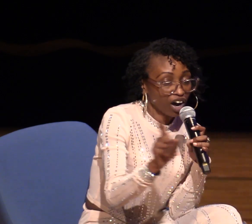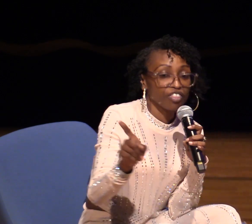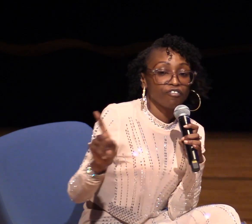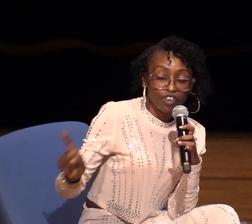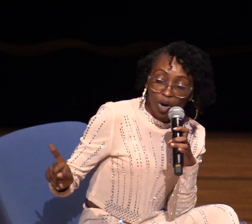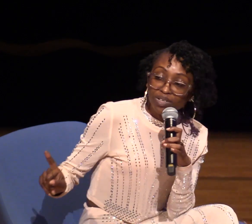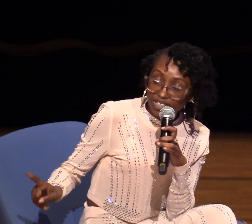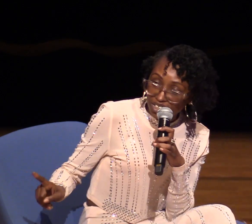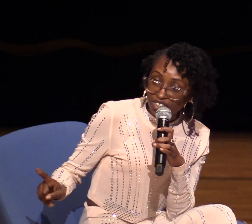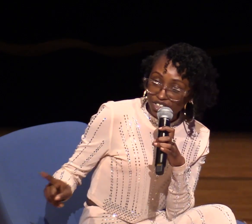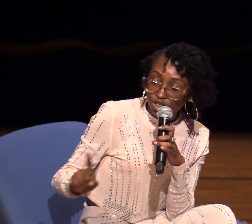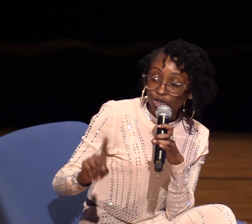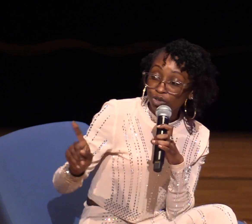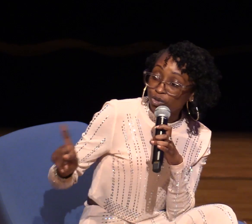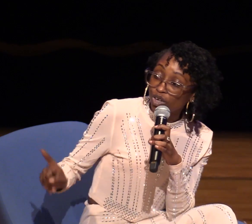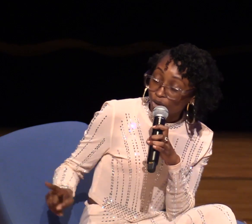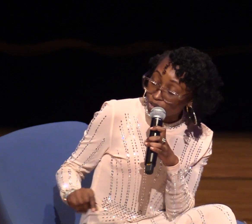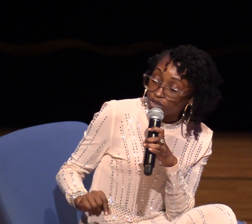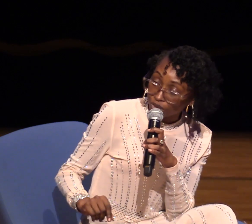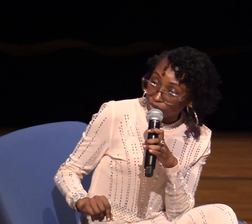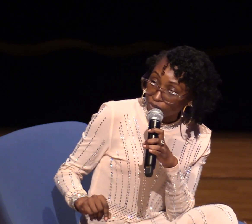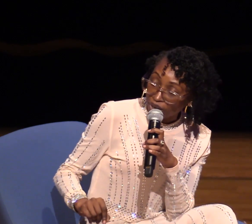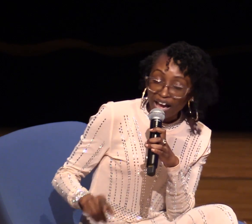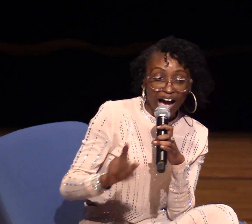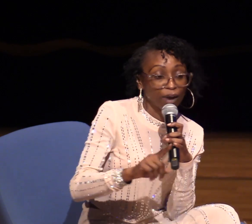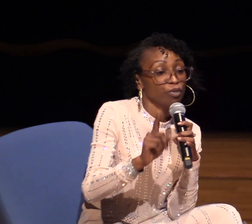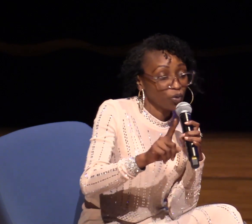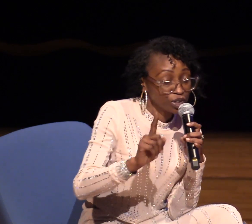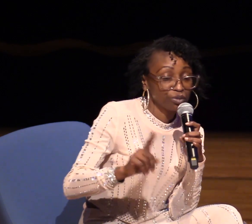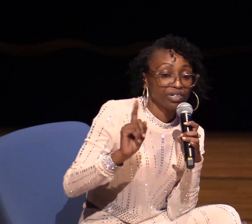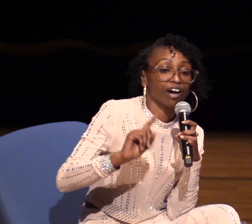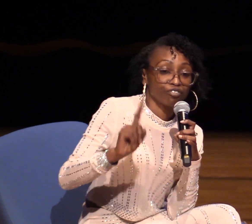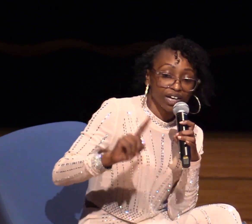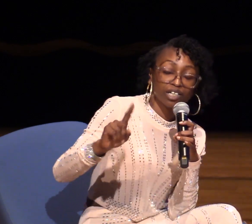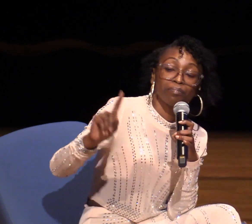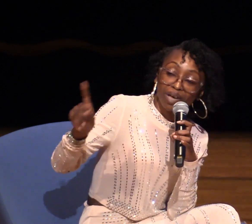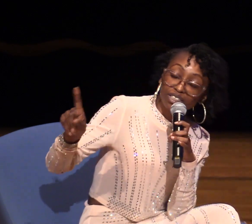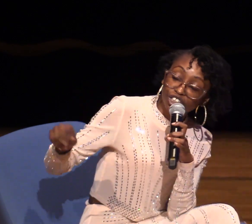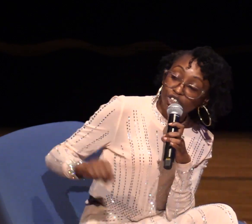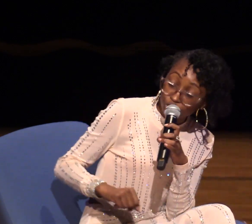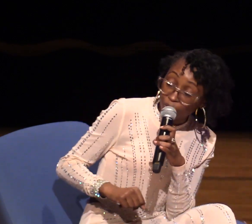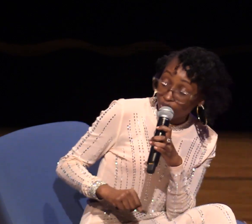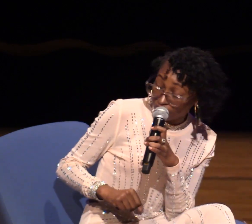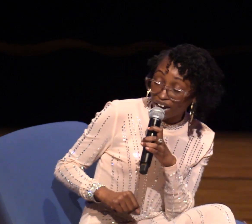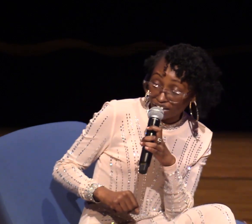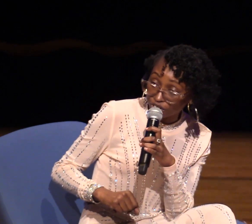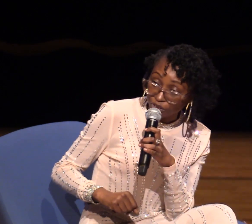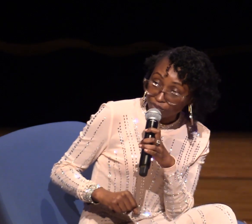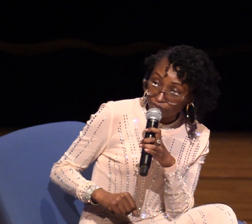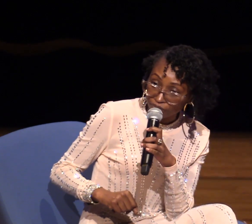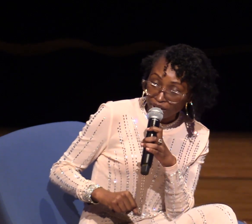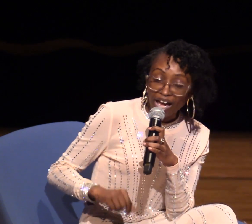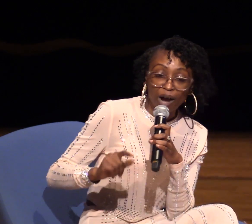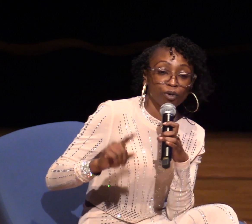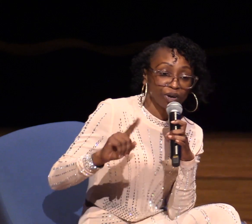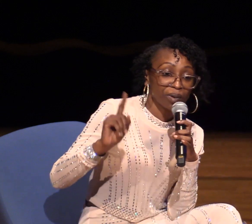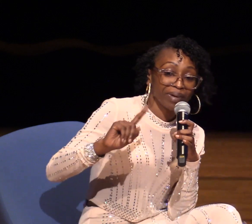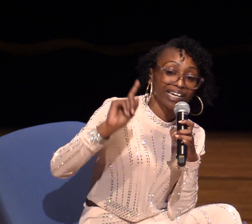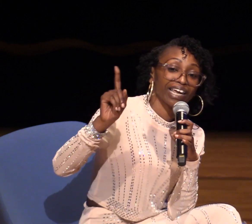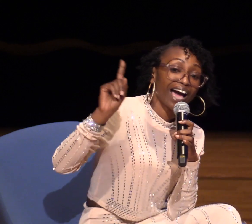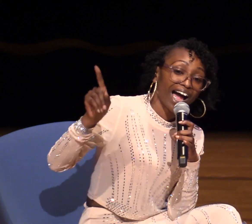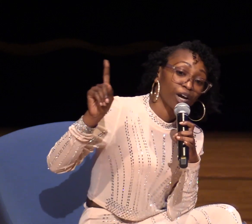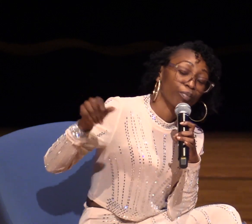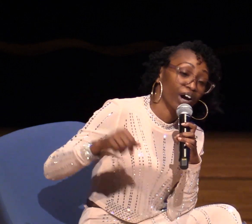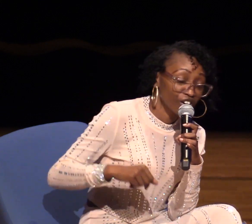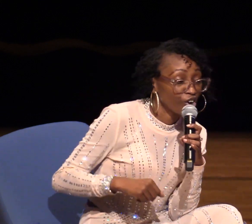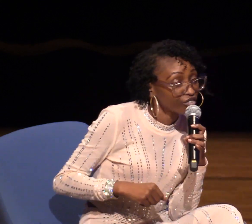What other pharmacies do you go to? I'm going to directly message your provider. I'm going to make